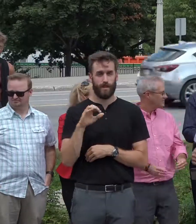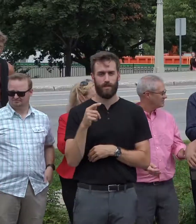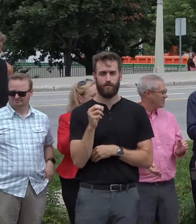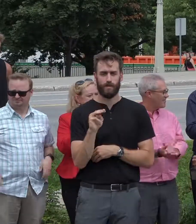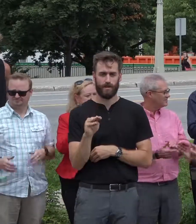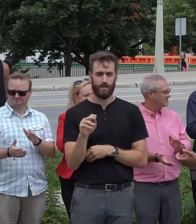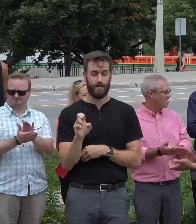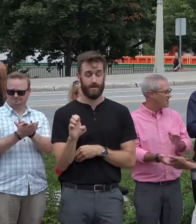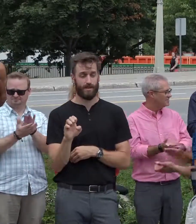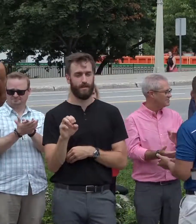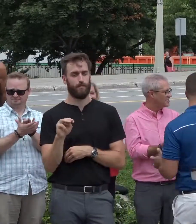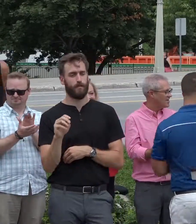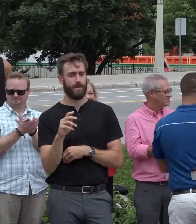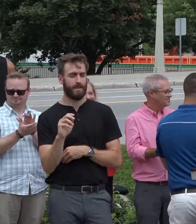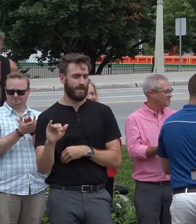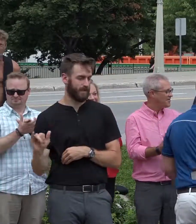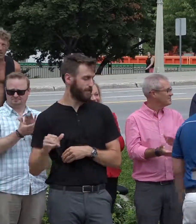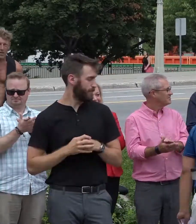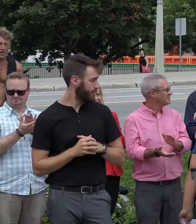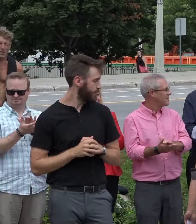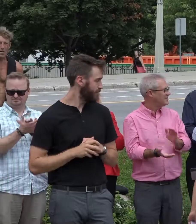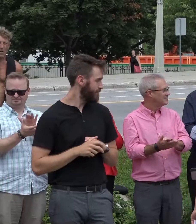McKinney.